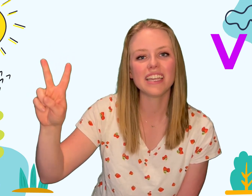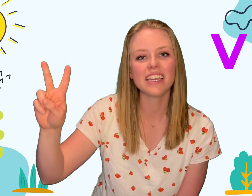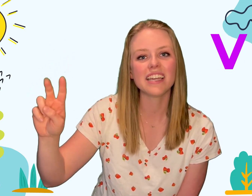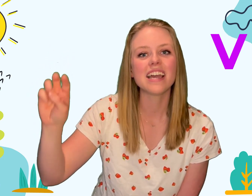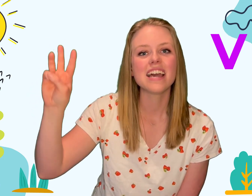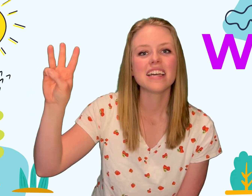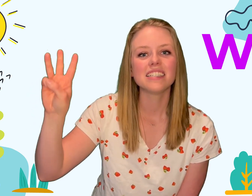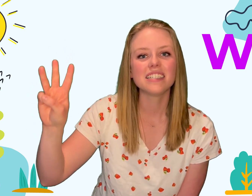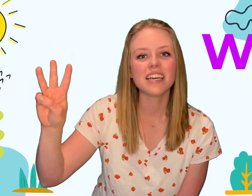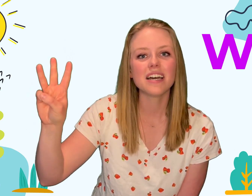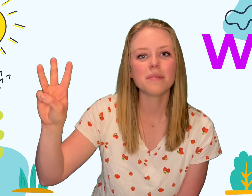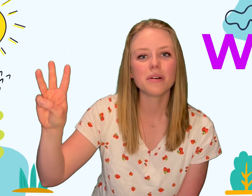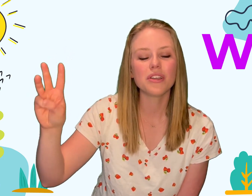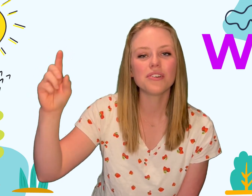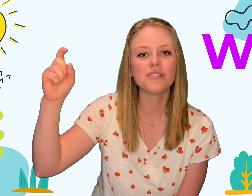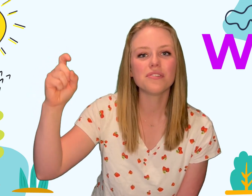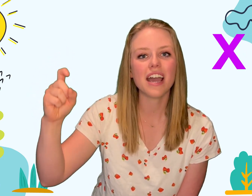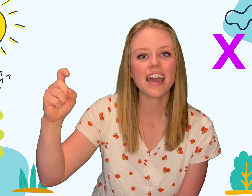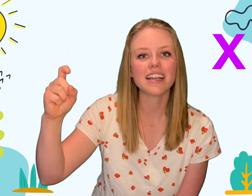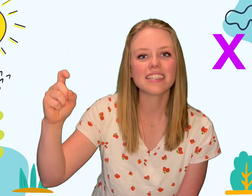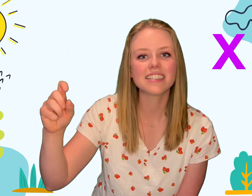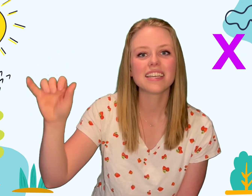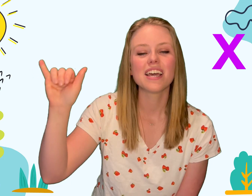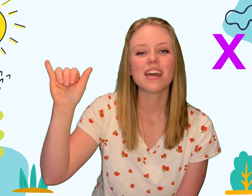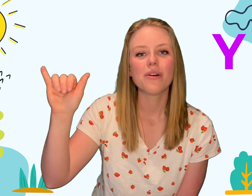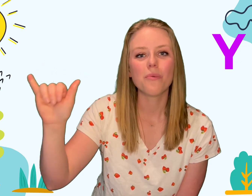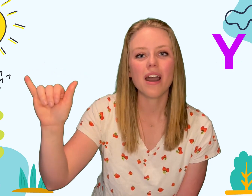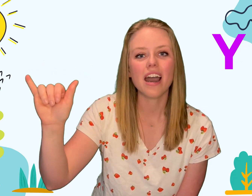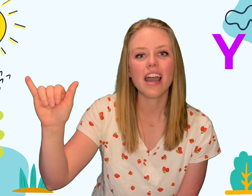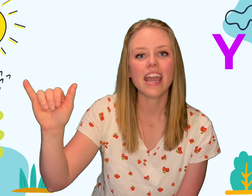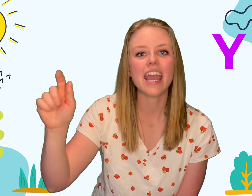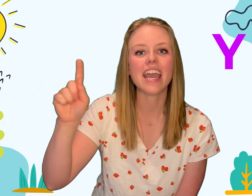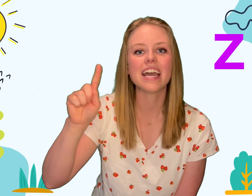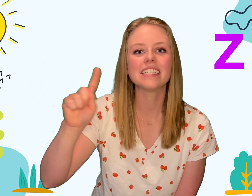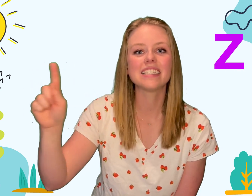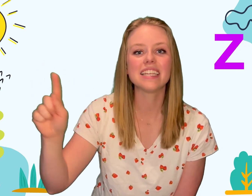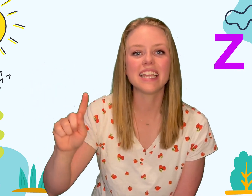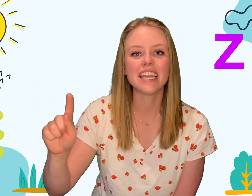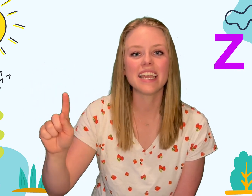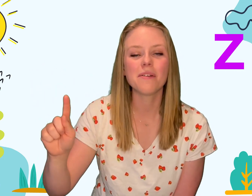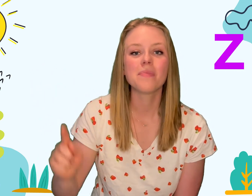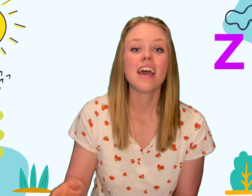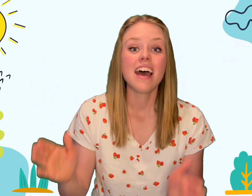V, W, X, Y, and Z.